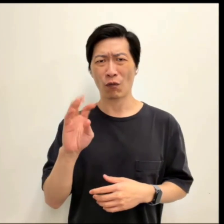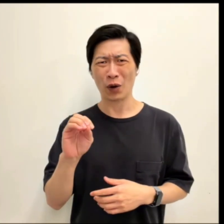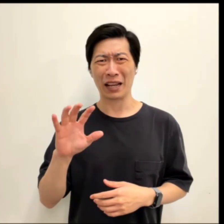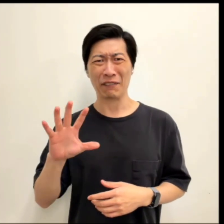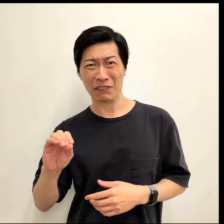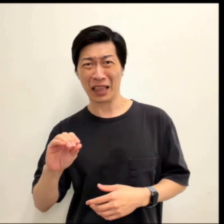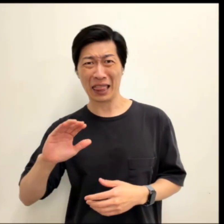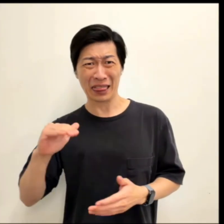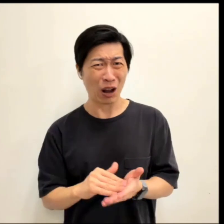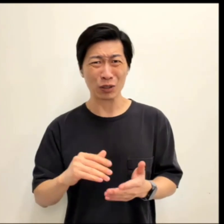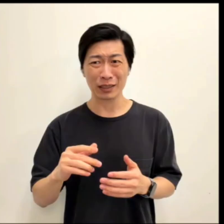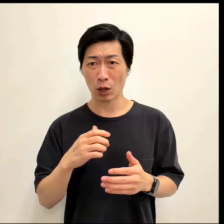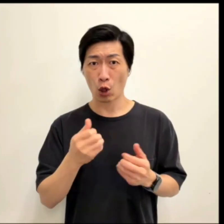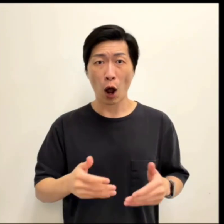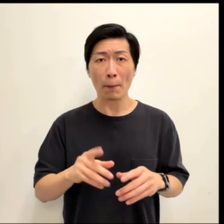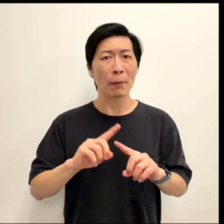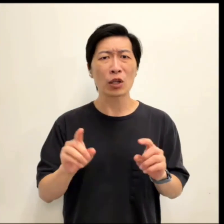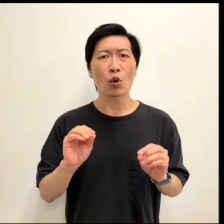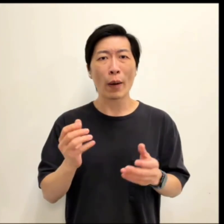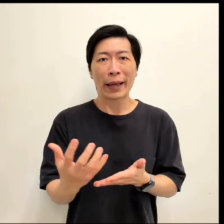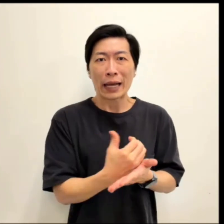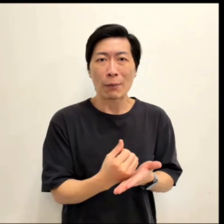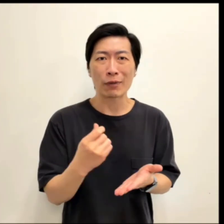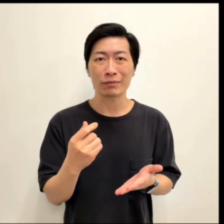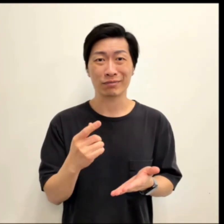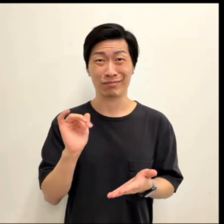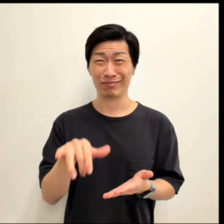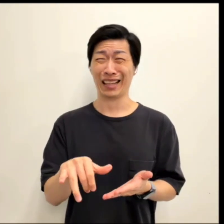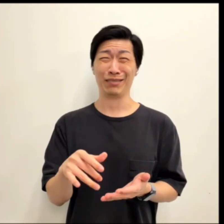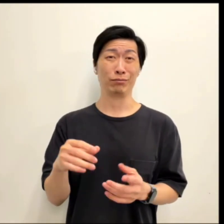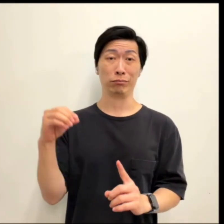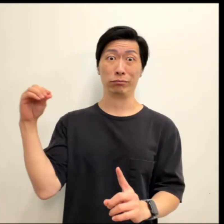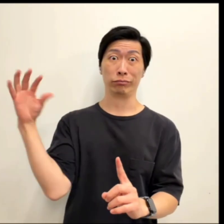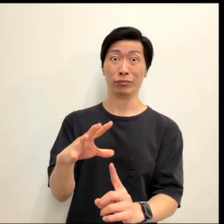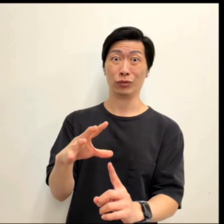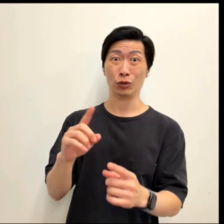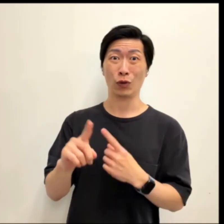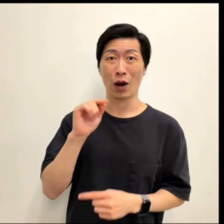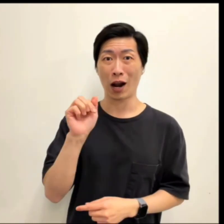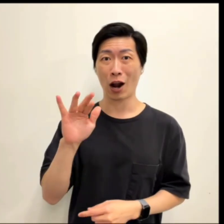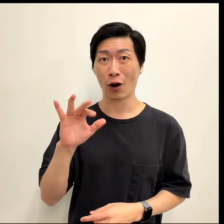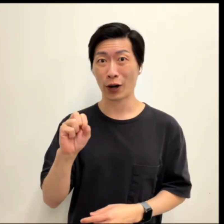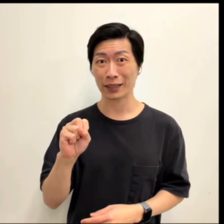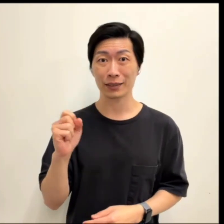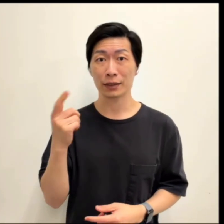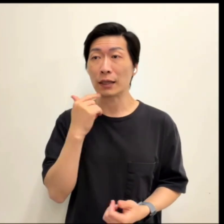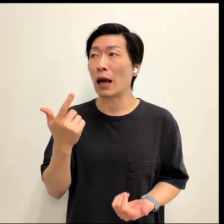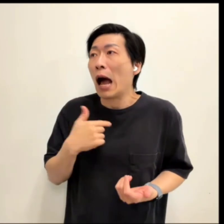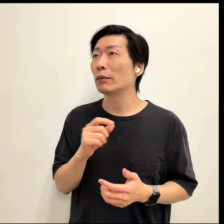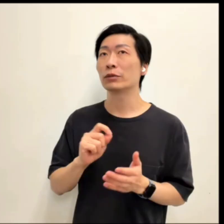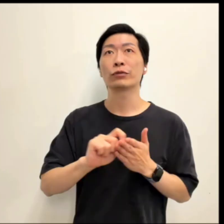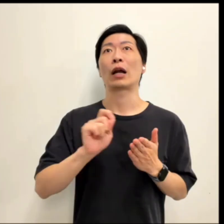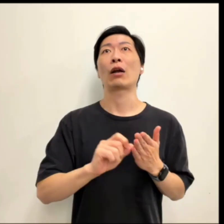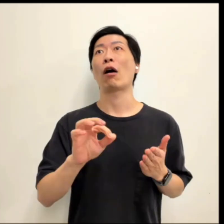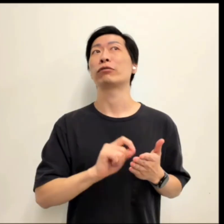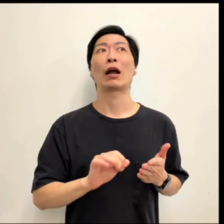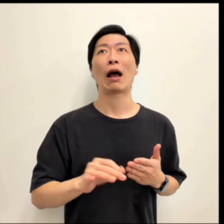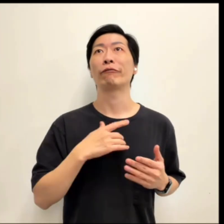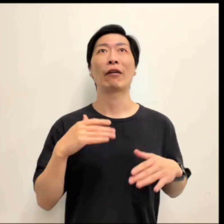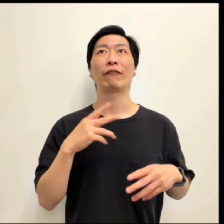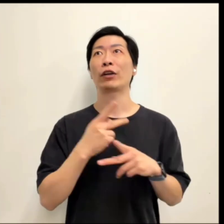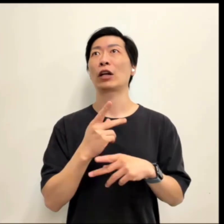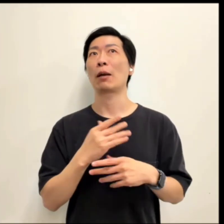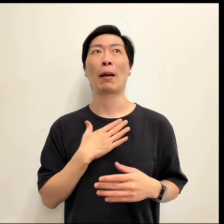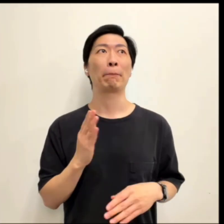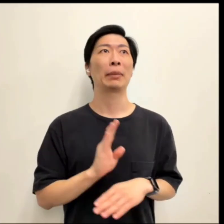random, taxpayers that come over to us that had these returns from previous years with these Schedule Cs that had $40,000, $50,000 in losses, but